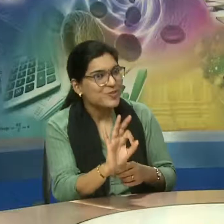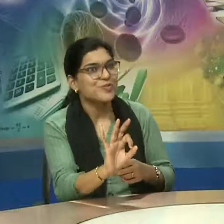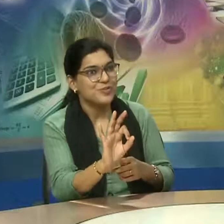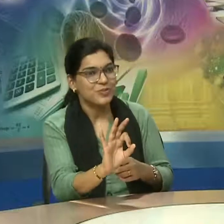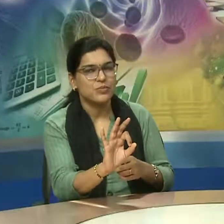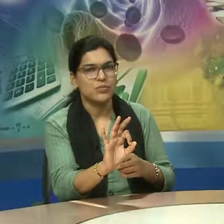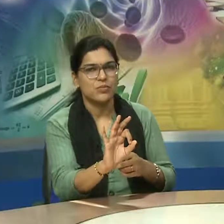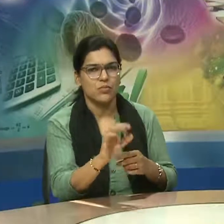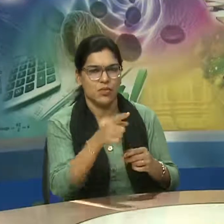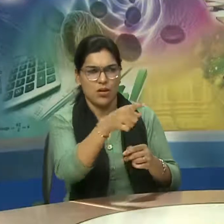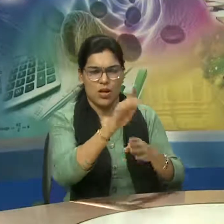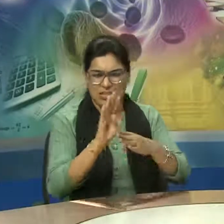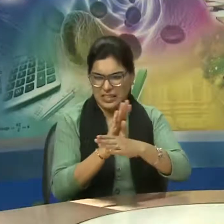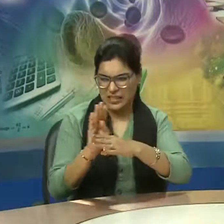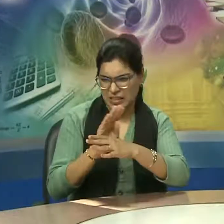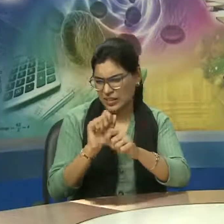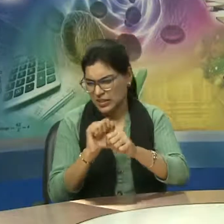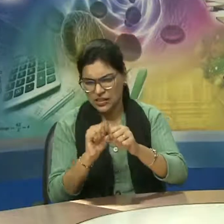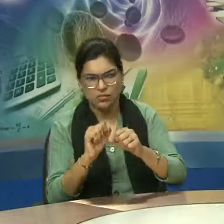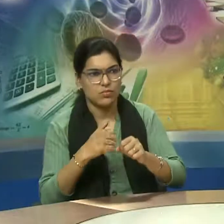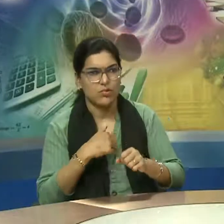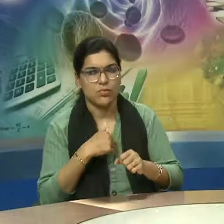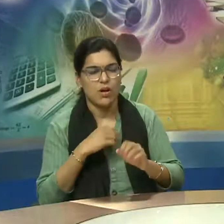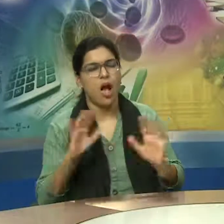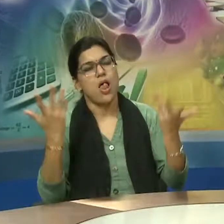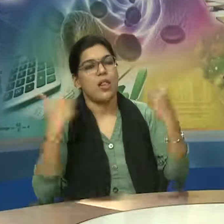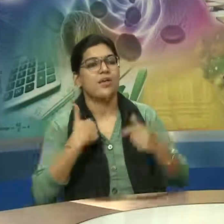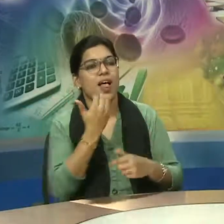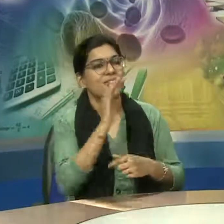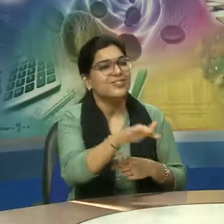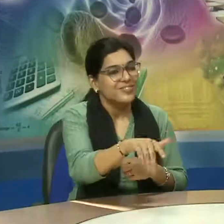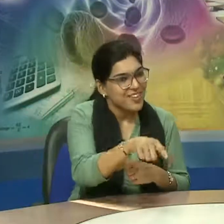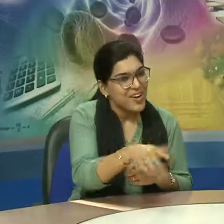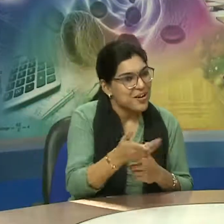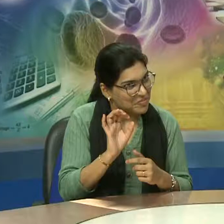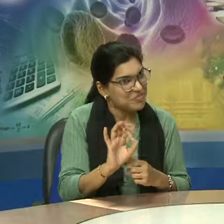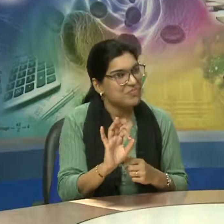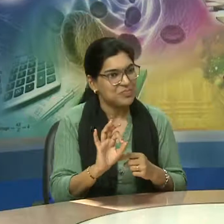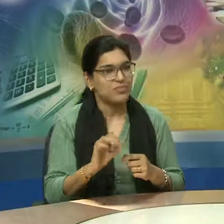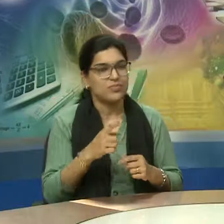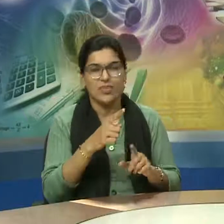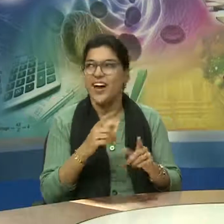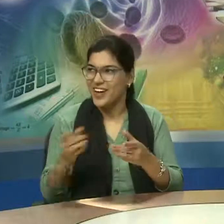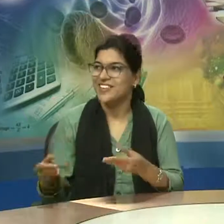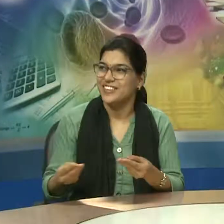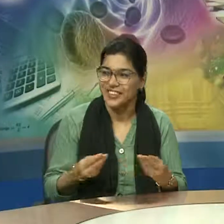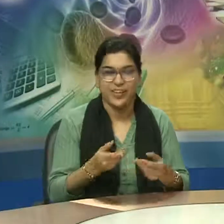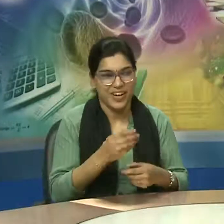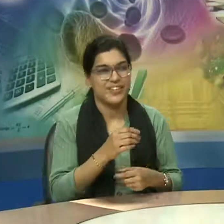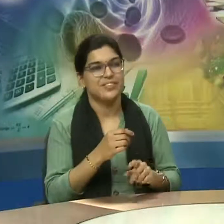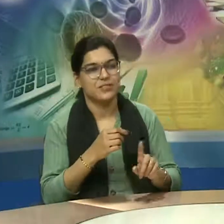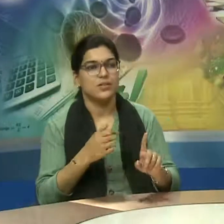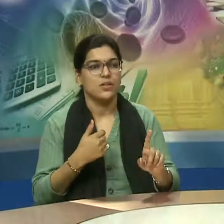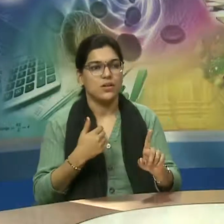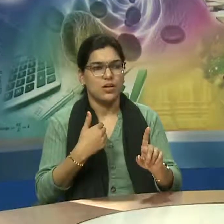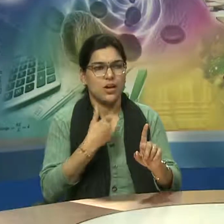Have you ever said something nice to someone